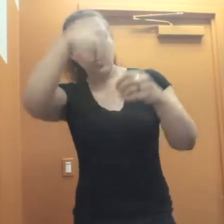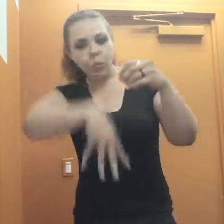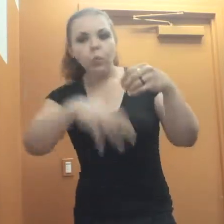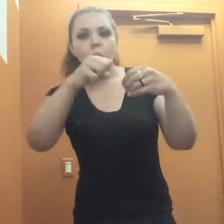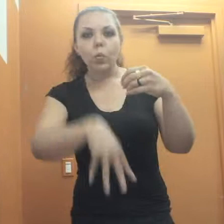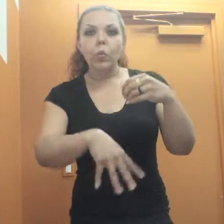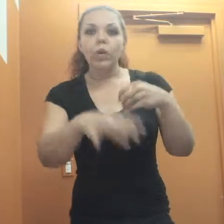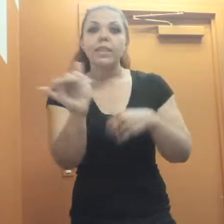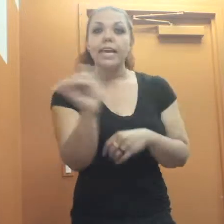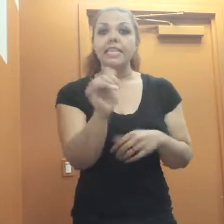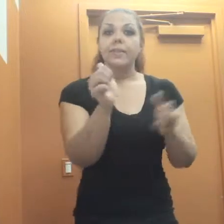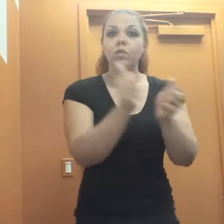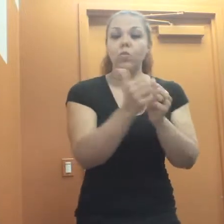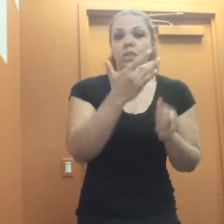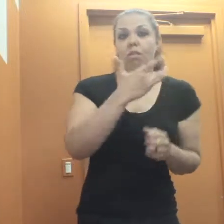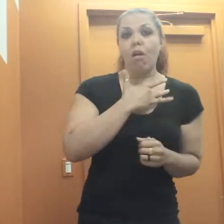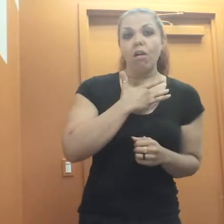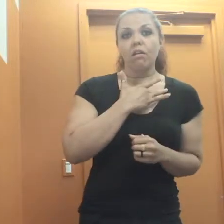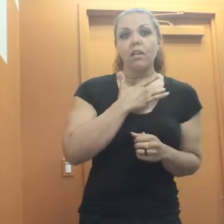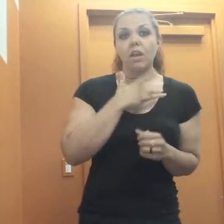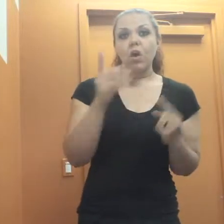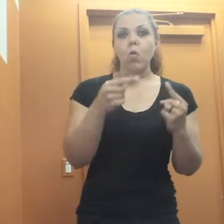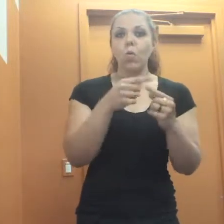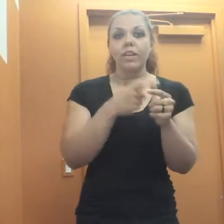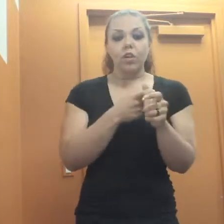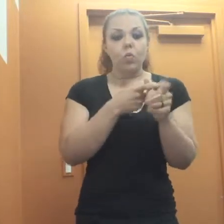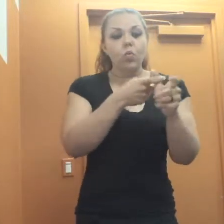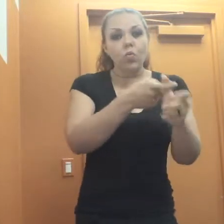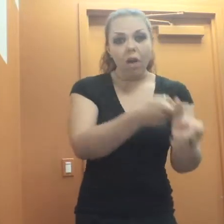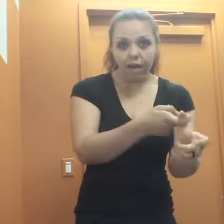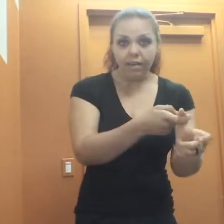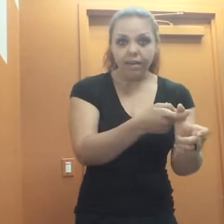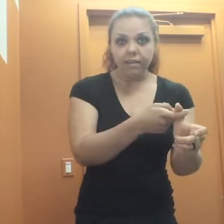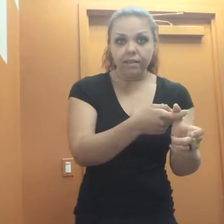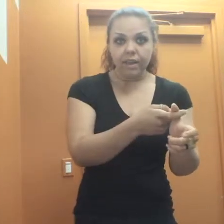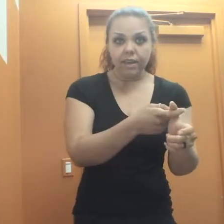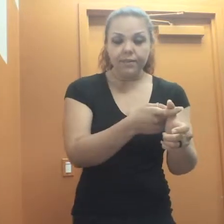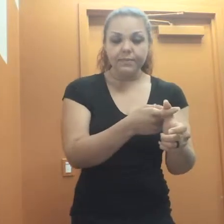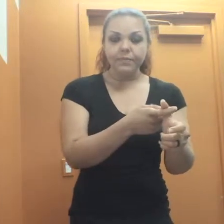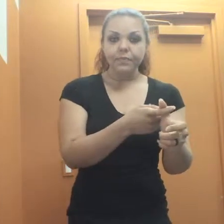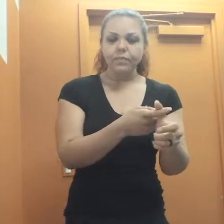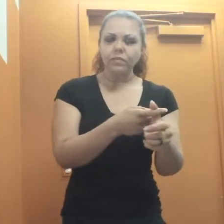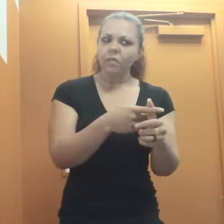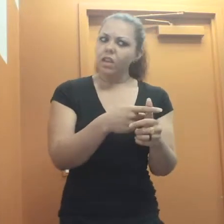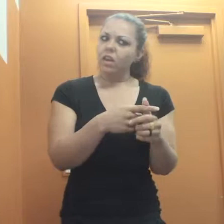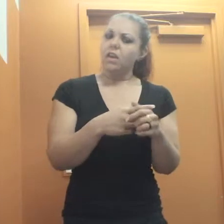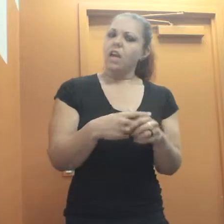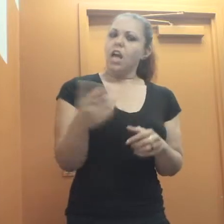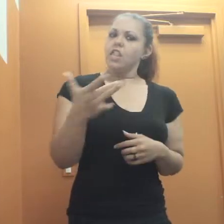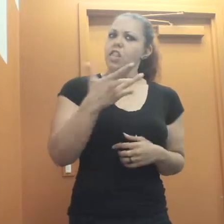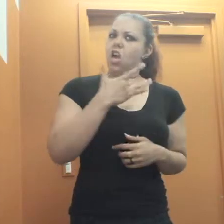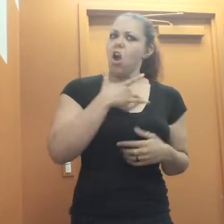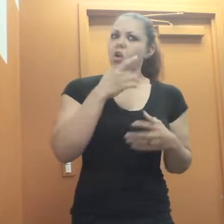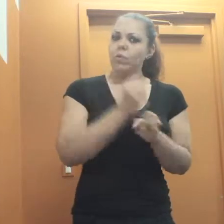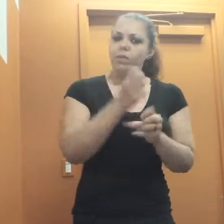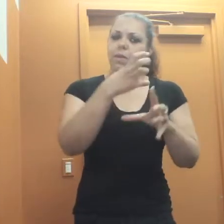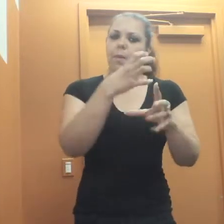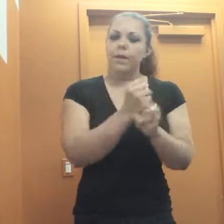were running, when we did our investigation, you were pumping a lot of blood through your heart. Well, when